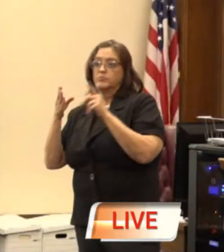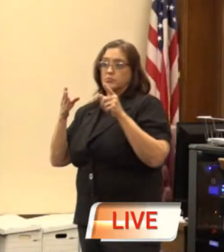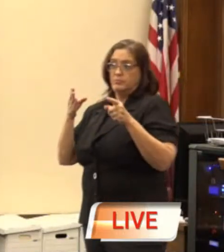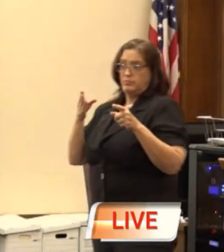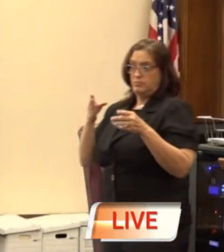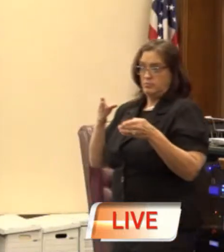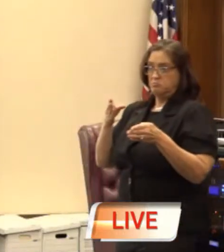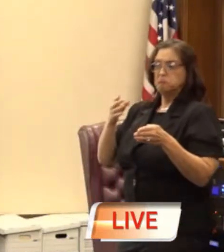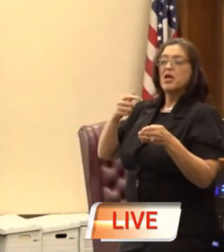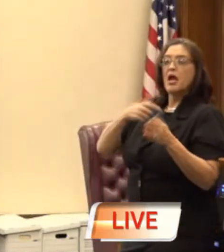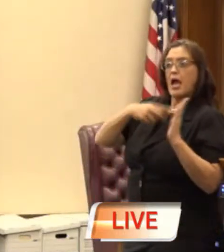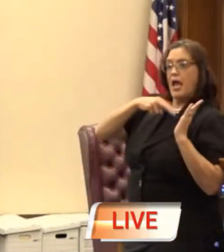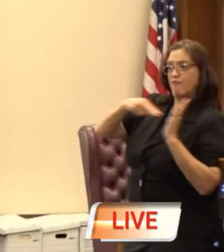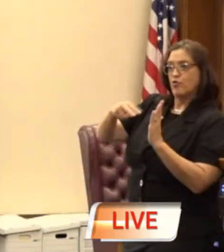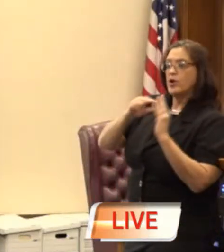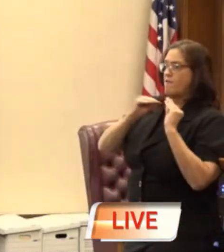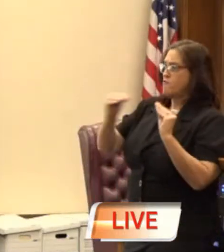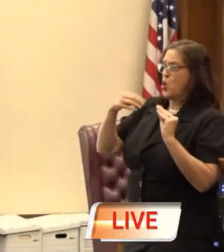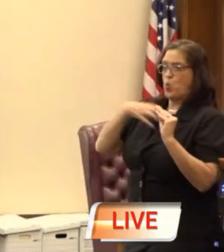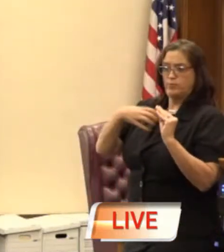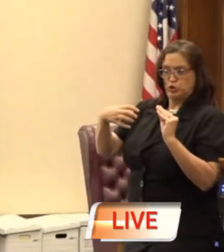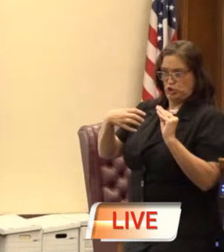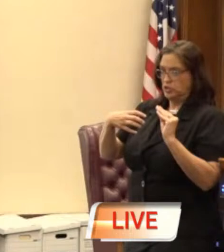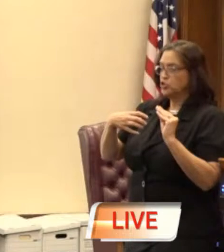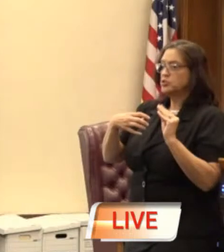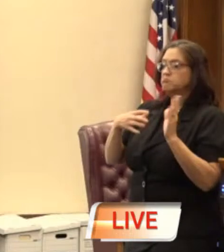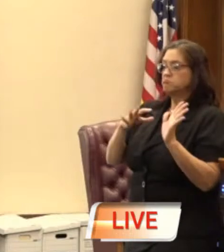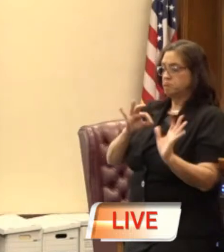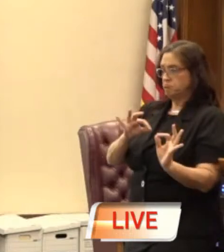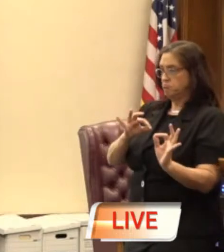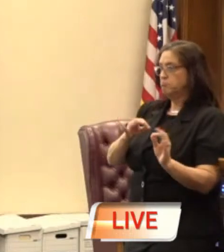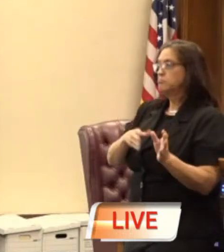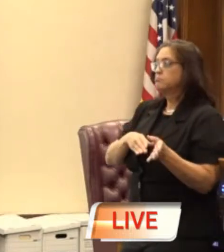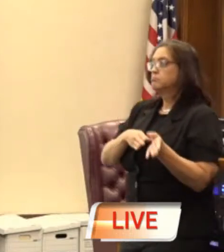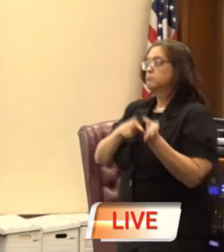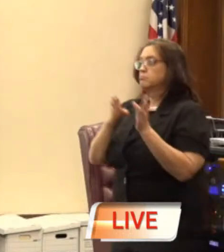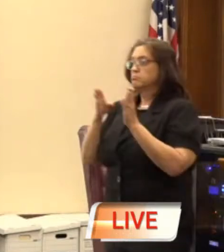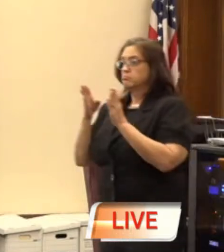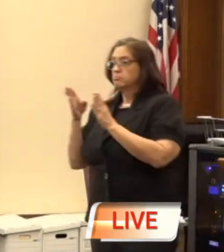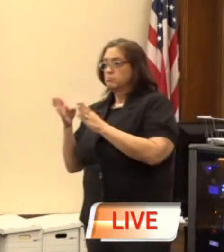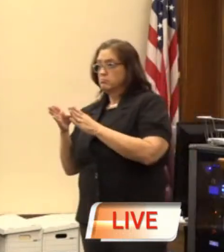Honor. Petitioner has no objections to Ms. Zimmerman's